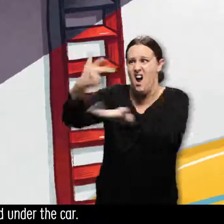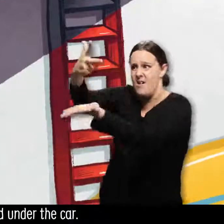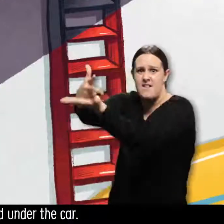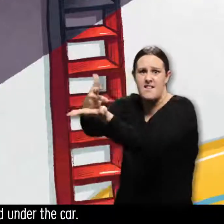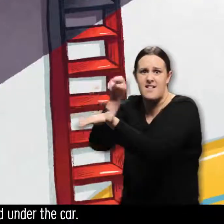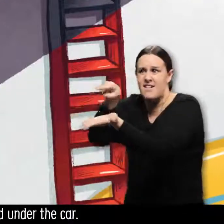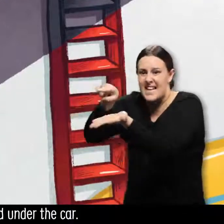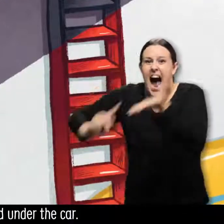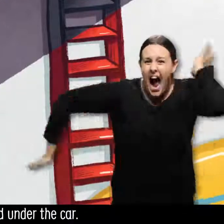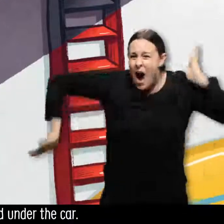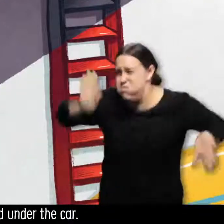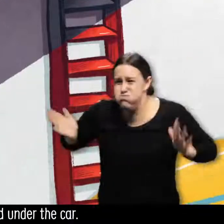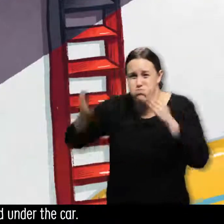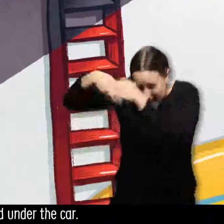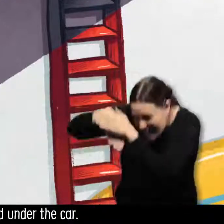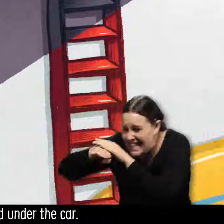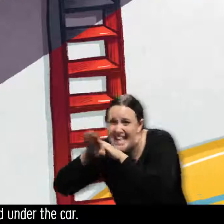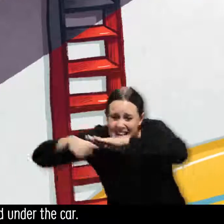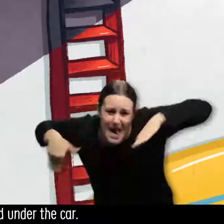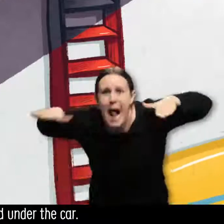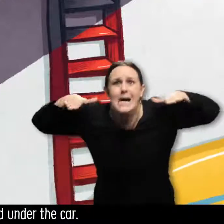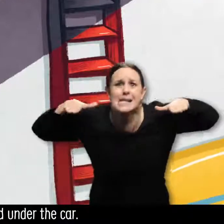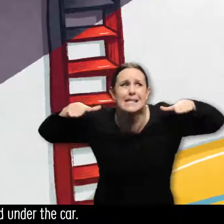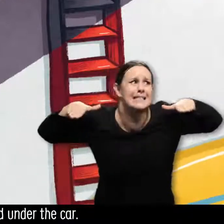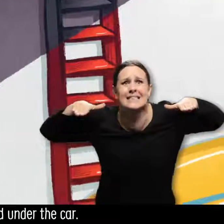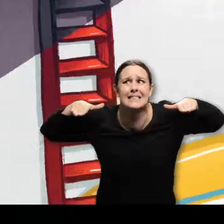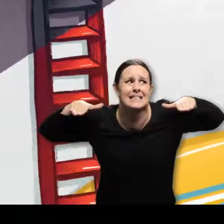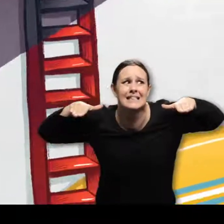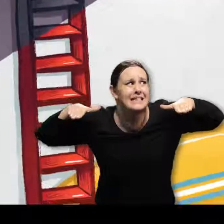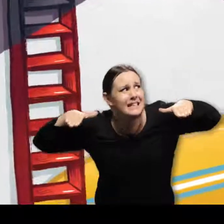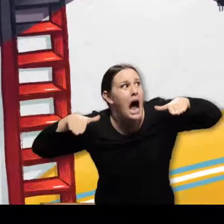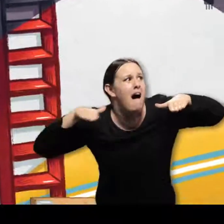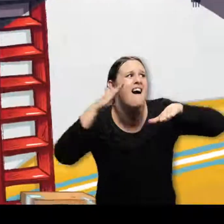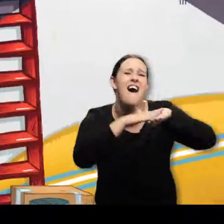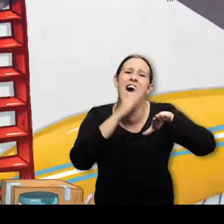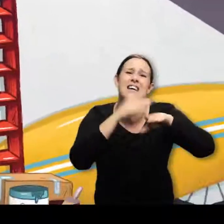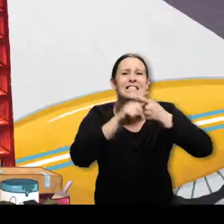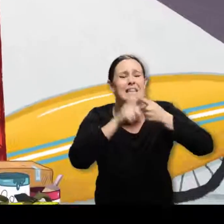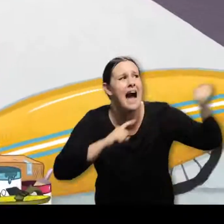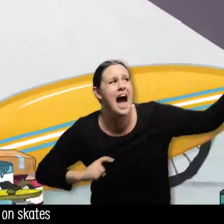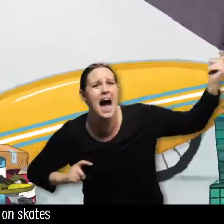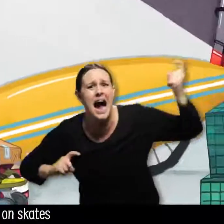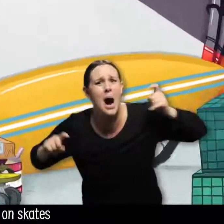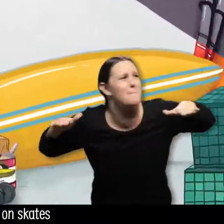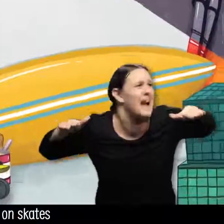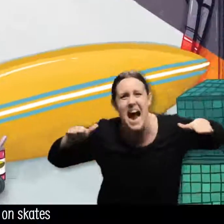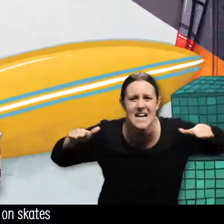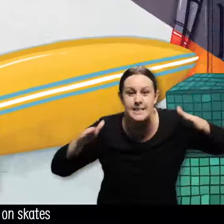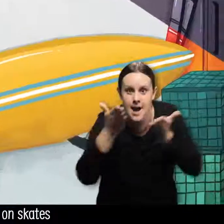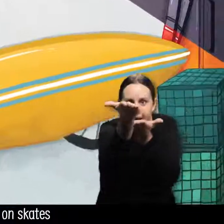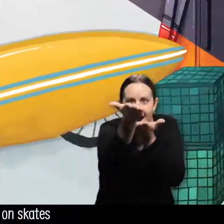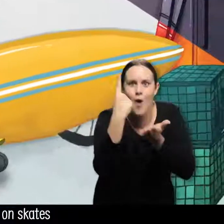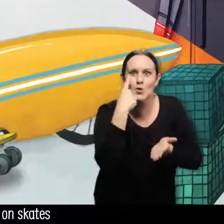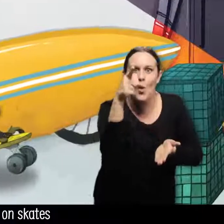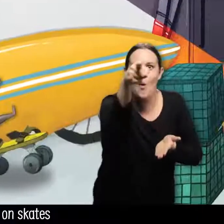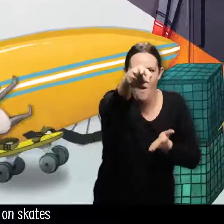flew past she trod